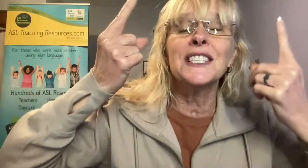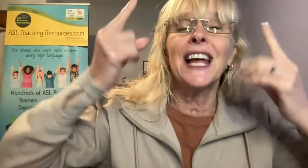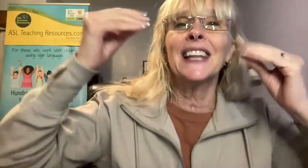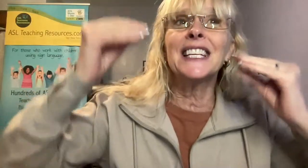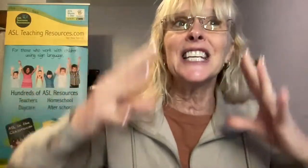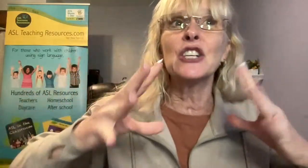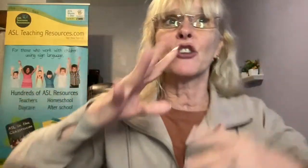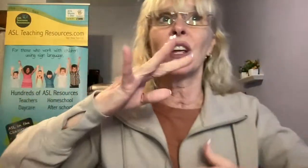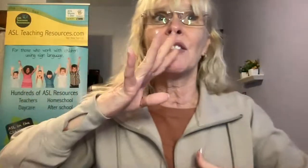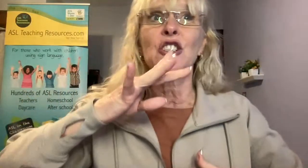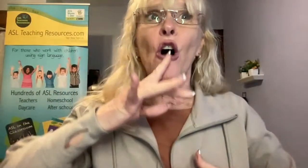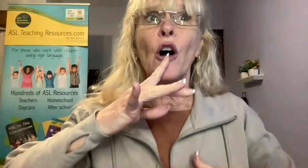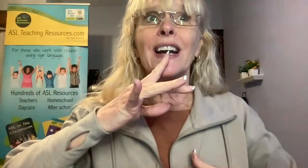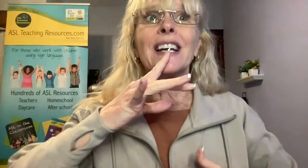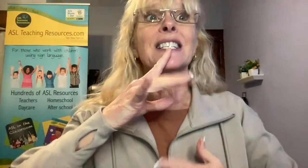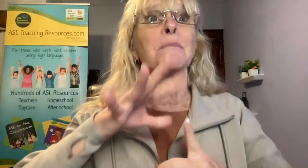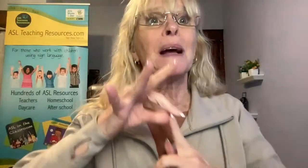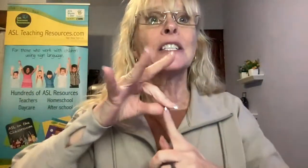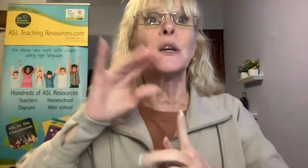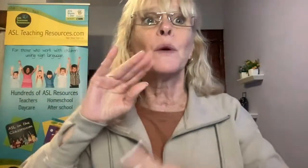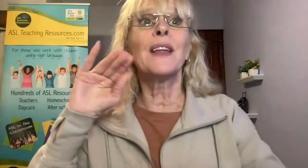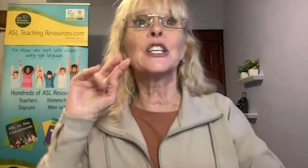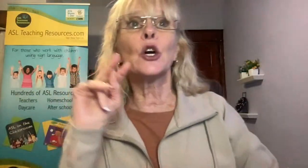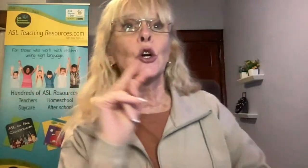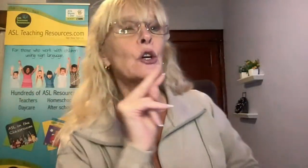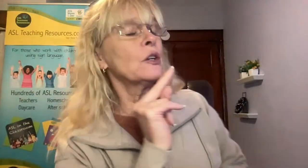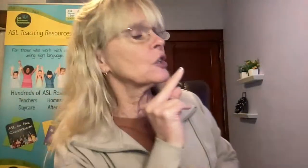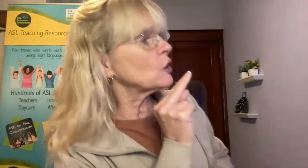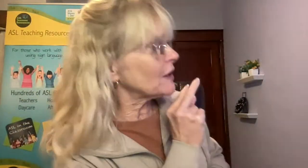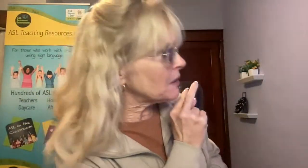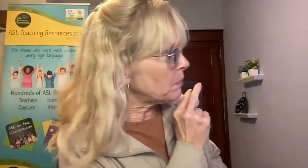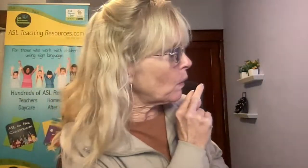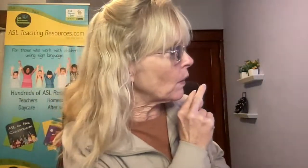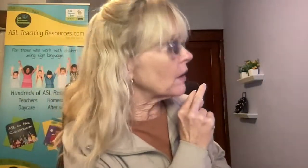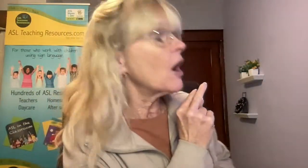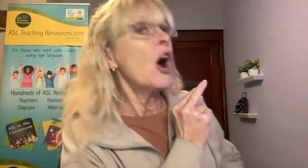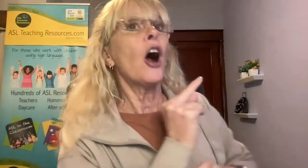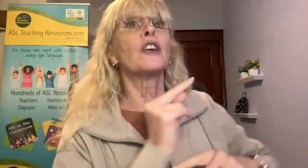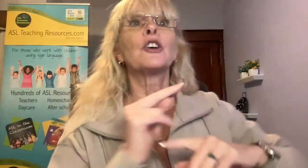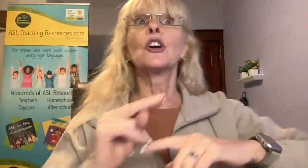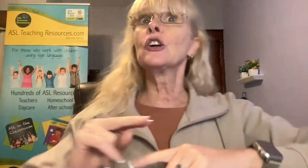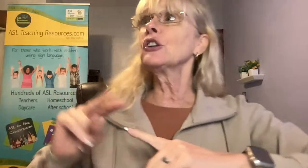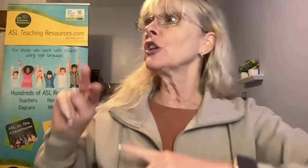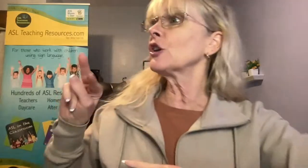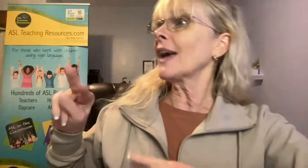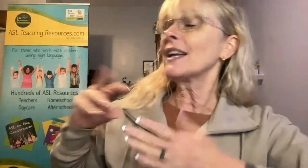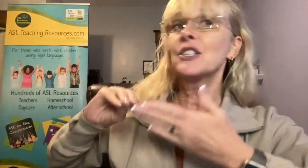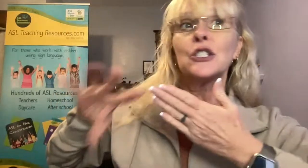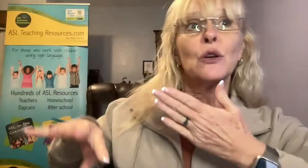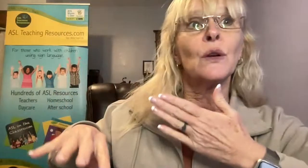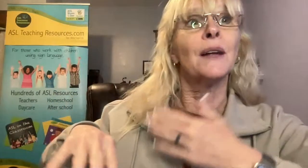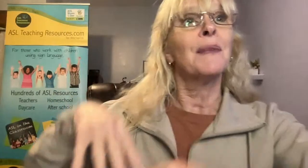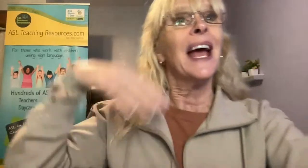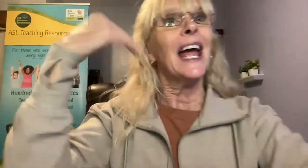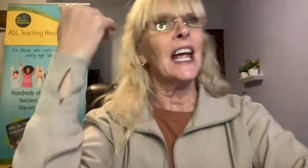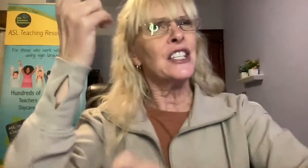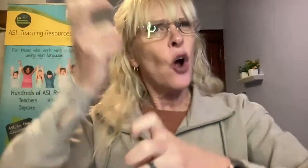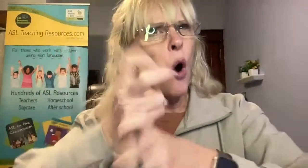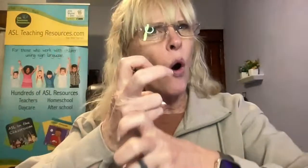understand the teacher even talking, especially when they turn to look at the board or turn to look at a student. It's